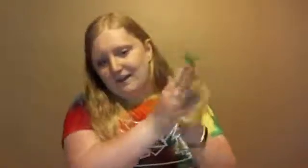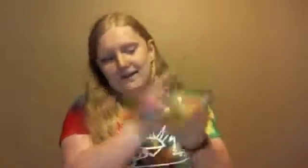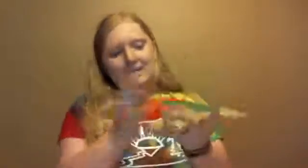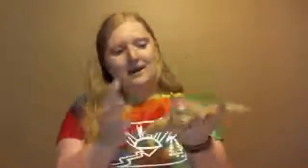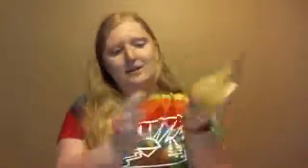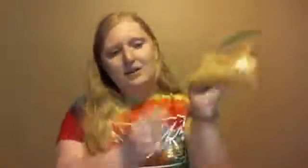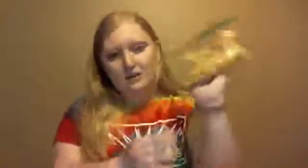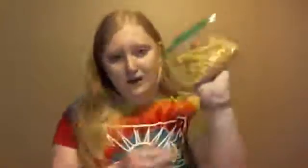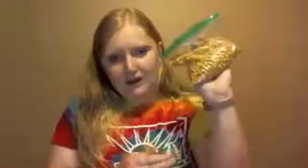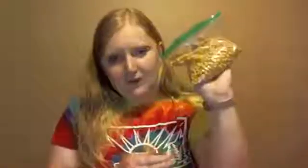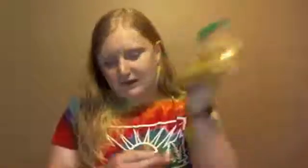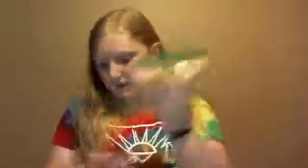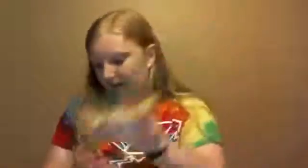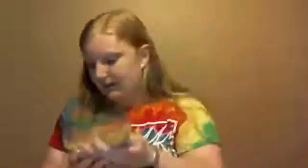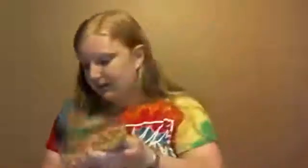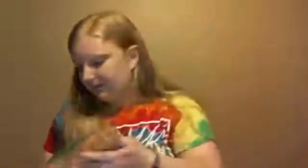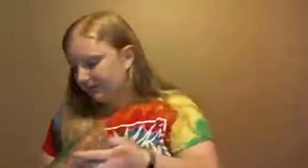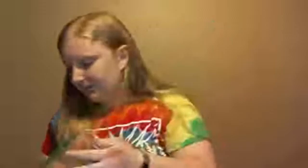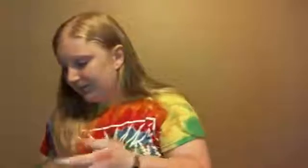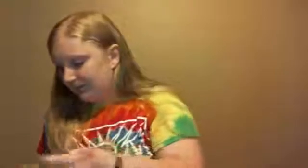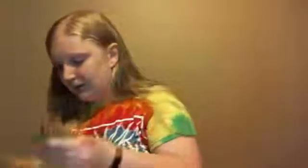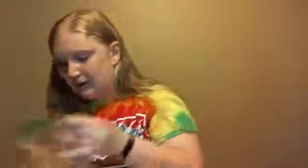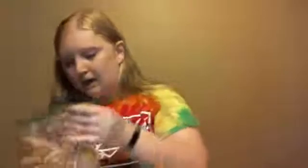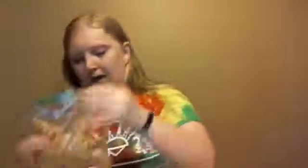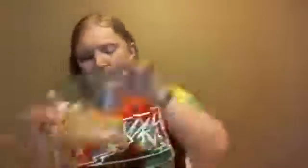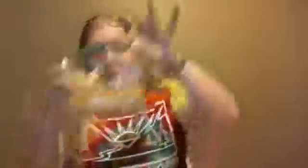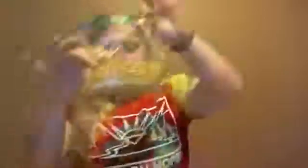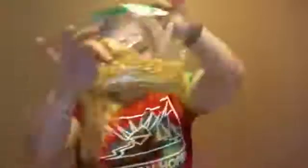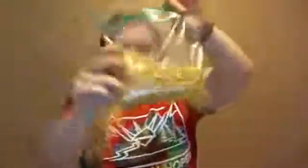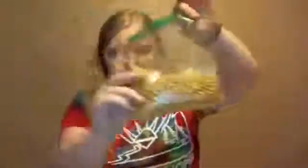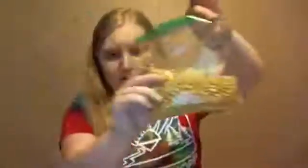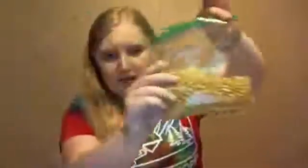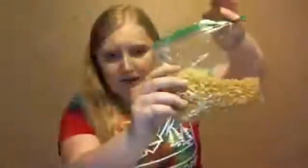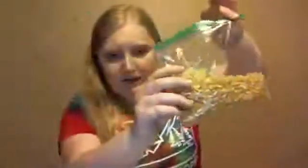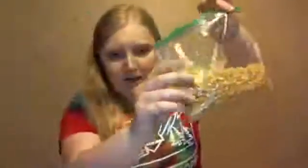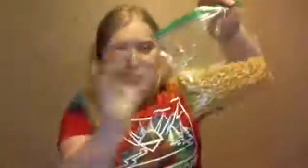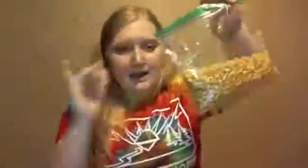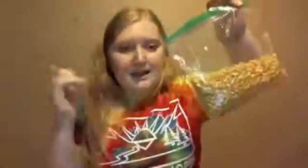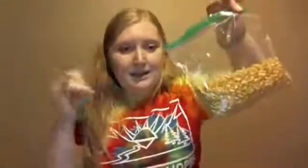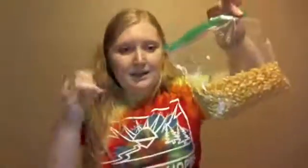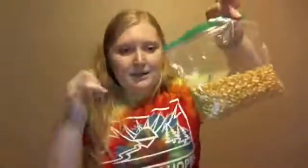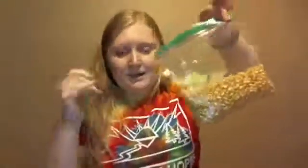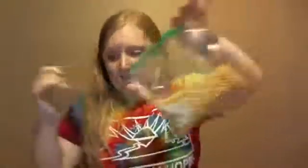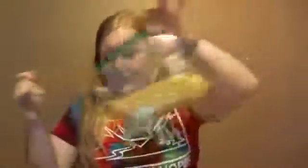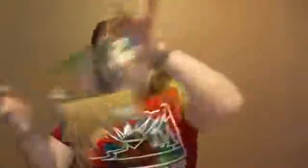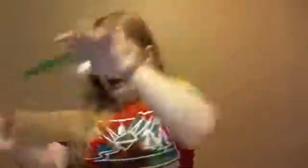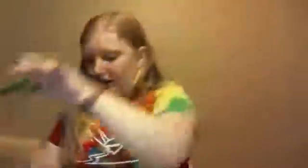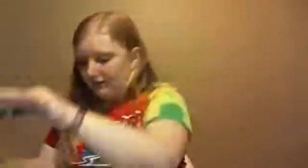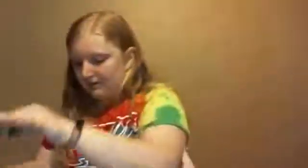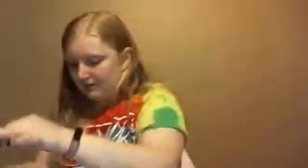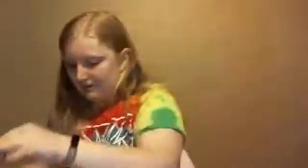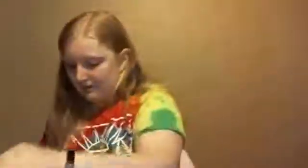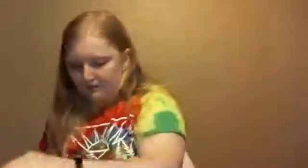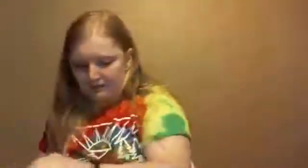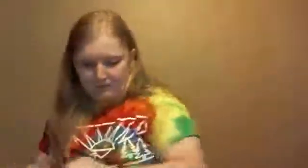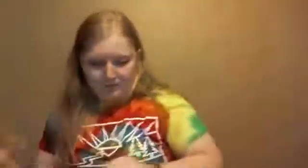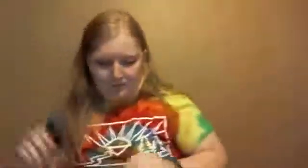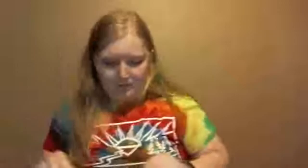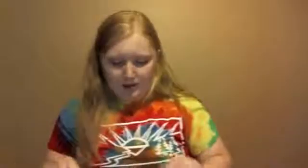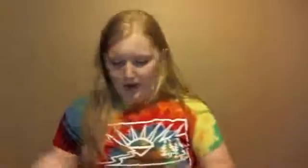it makes such fun noises. Okay, so this is our yellow sensory bag. Okay, I'm